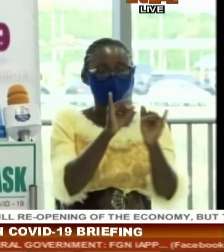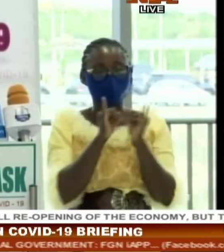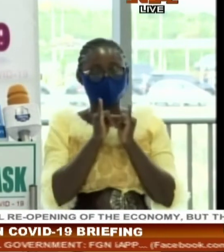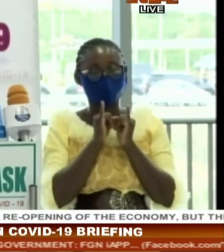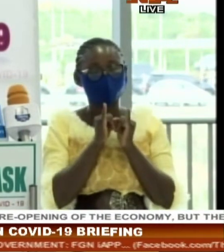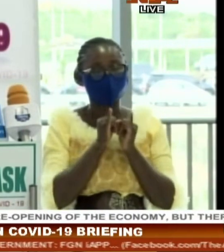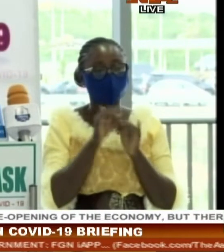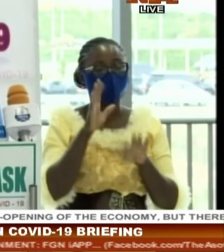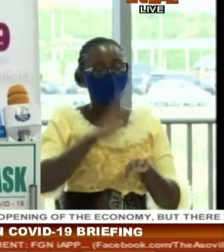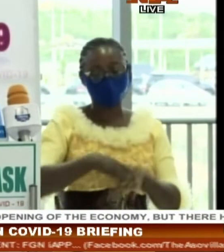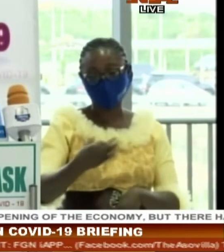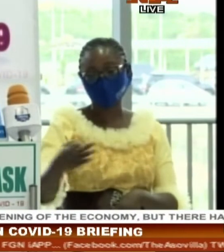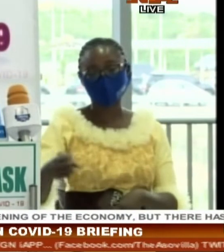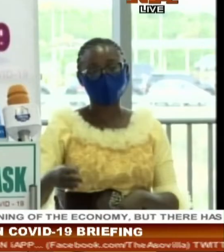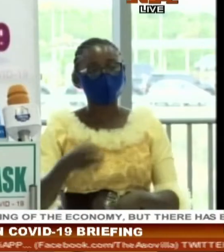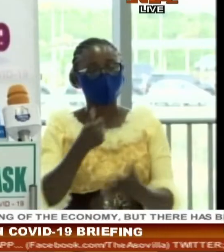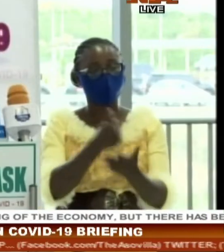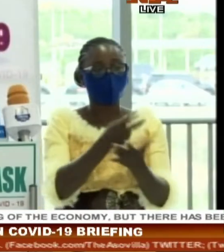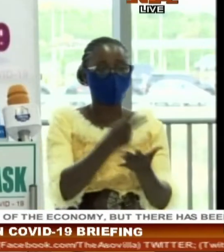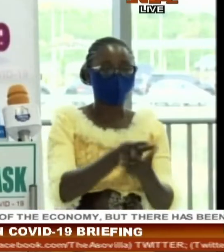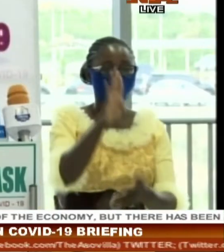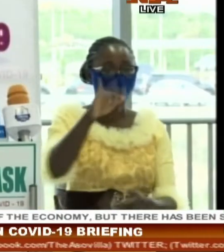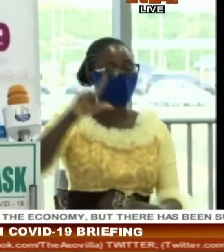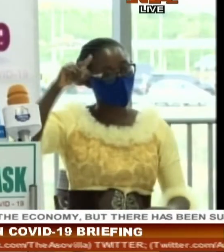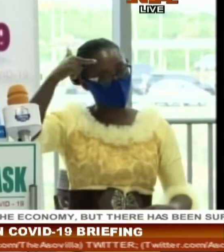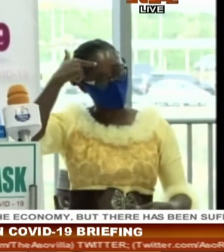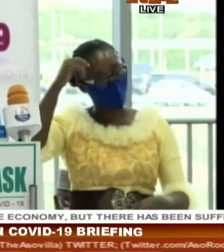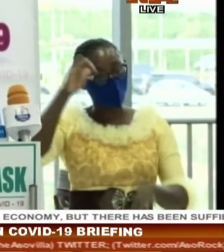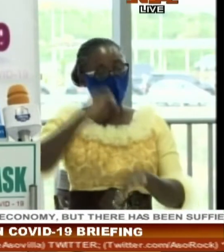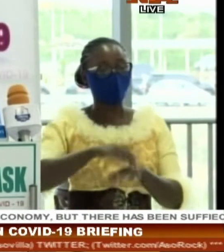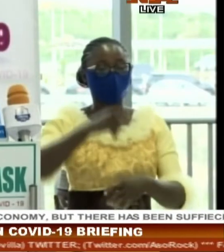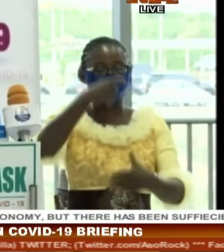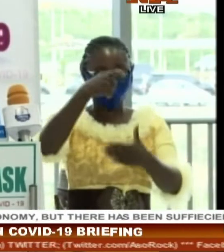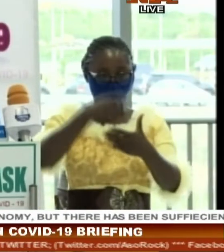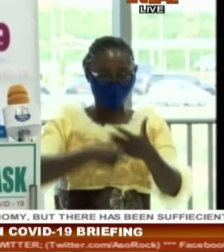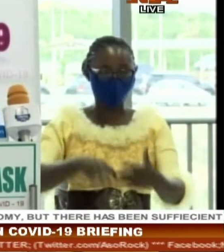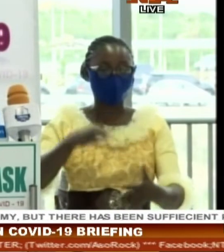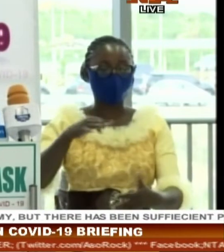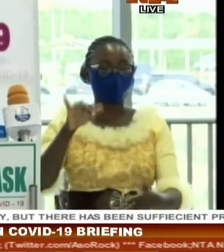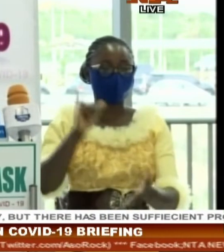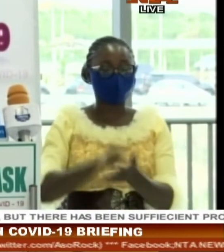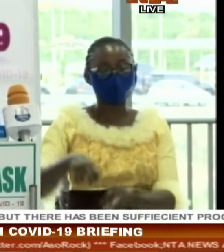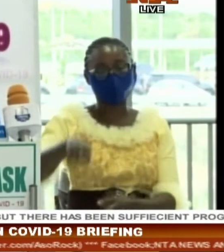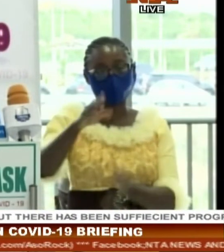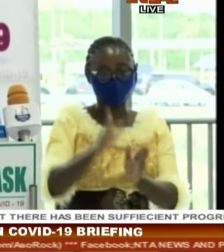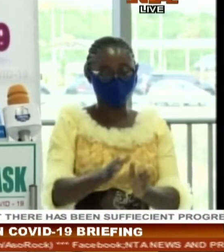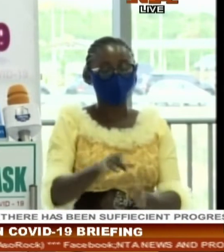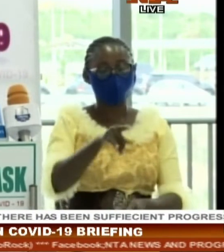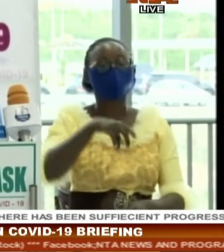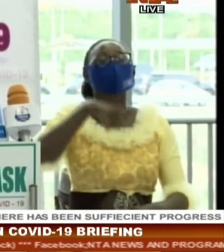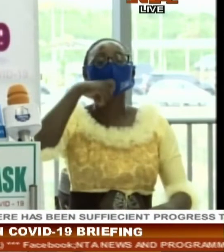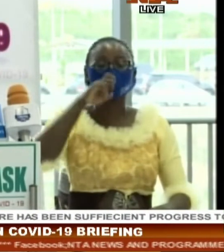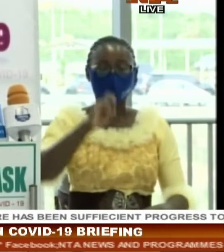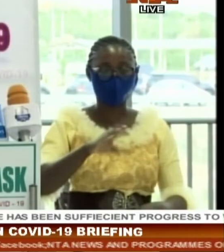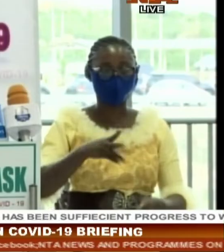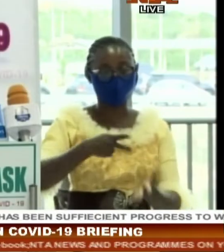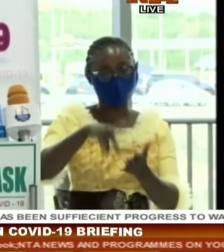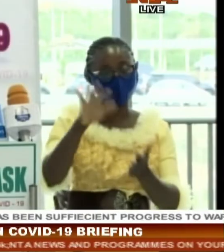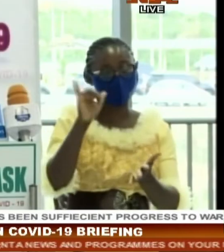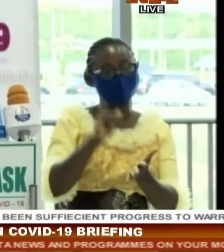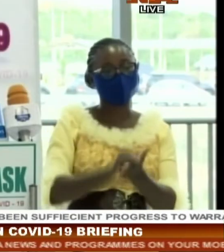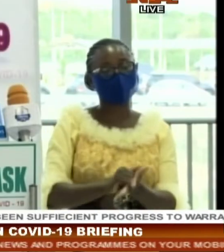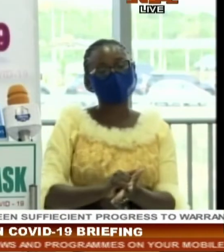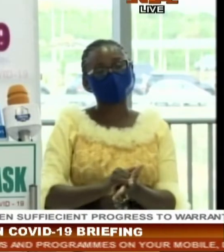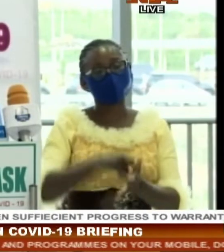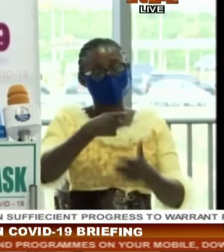at a facility approved by government under the cost of the passenger, and you must bear that cost. If you trick it and